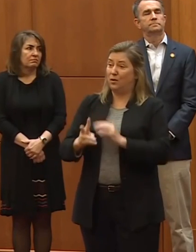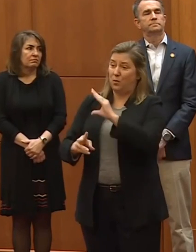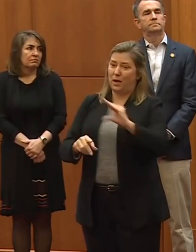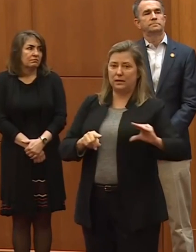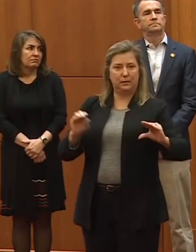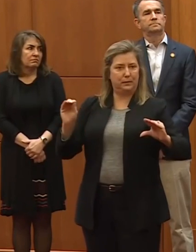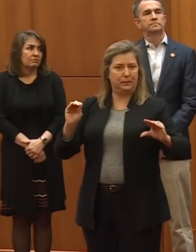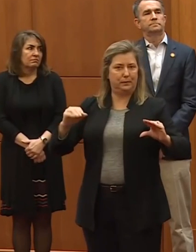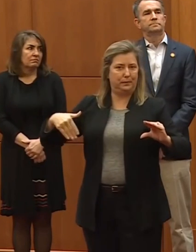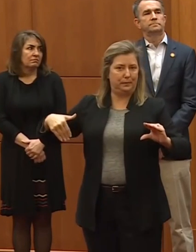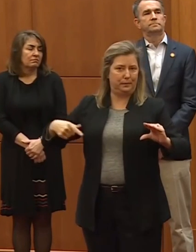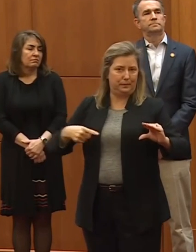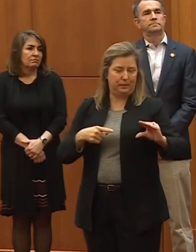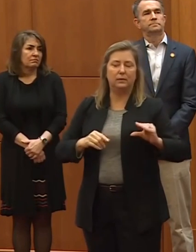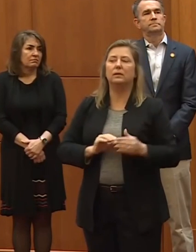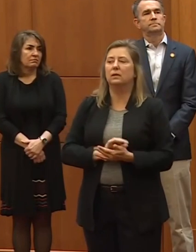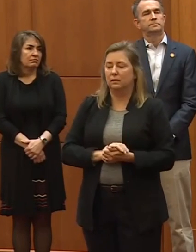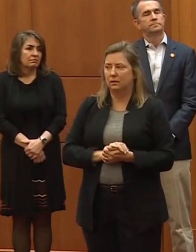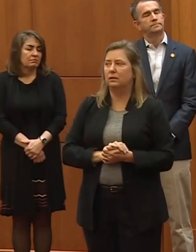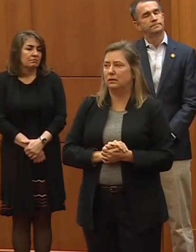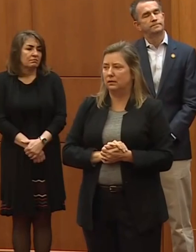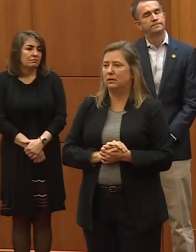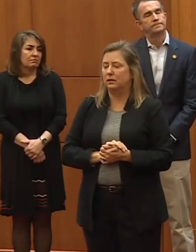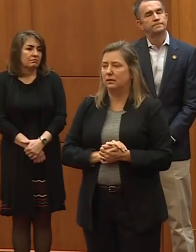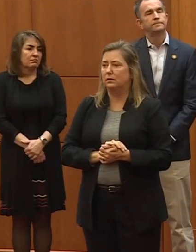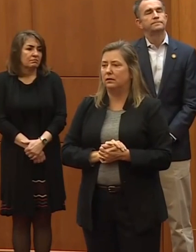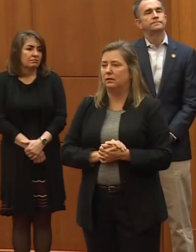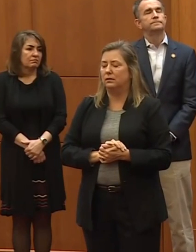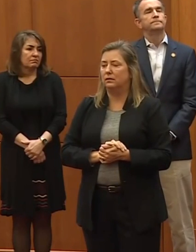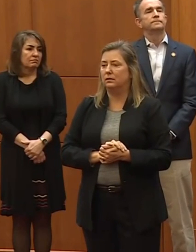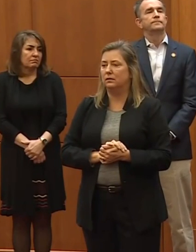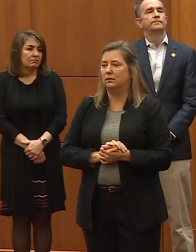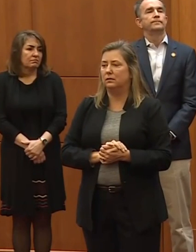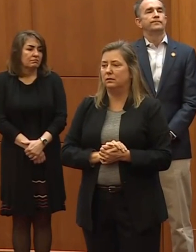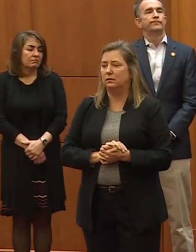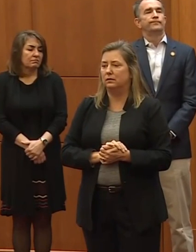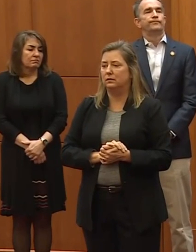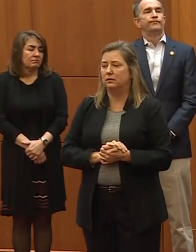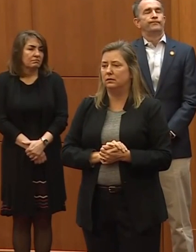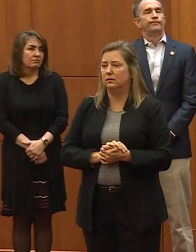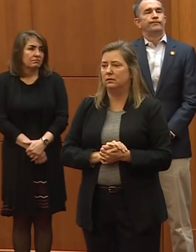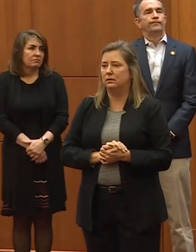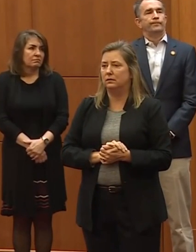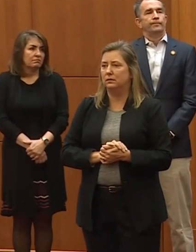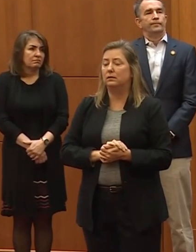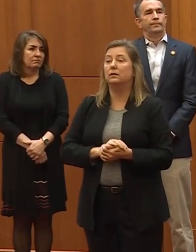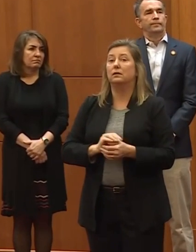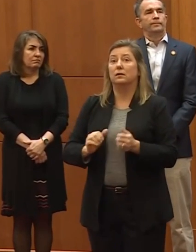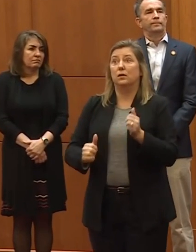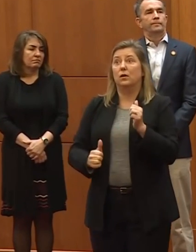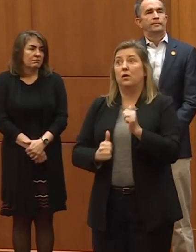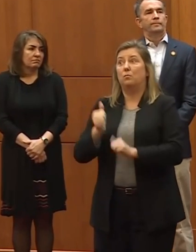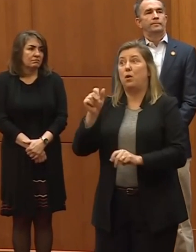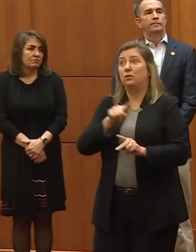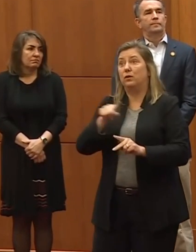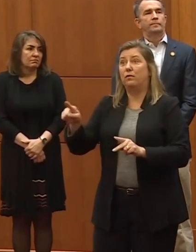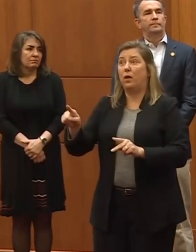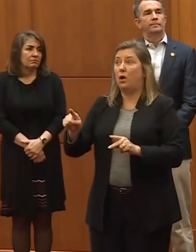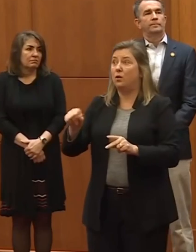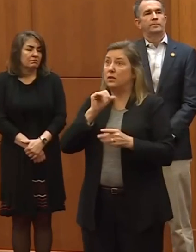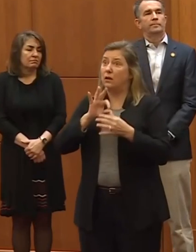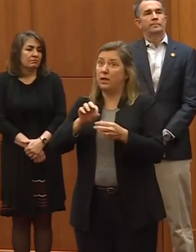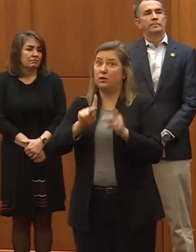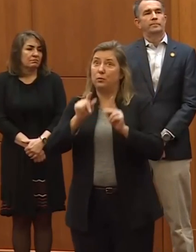southwest. While the majority of the non-travel related cases